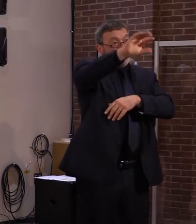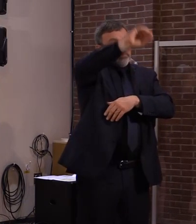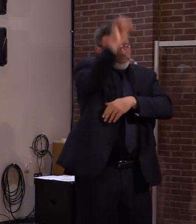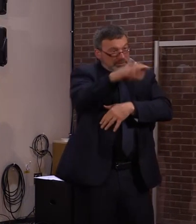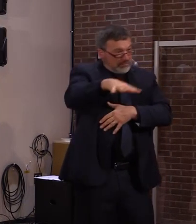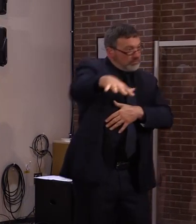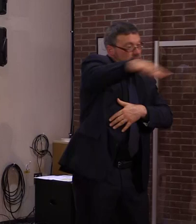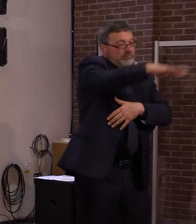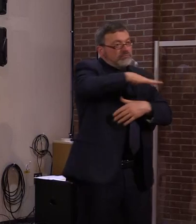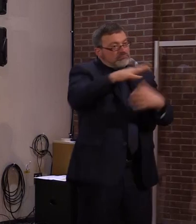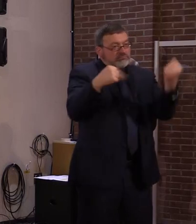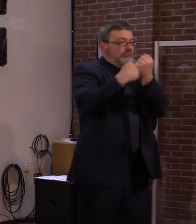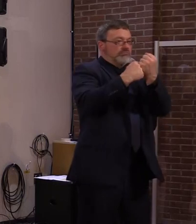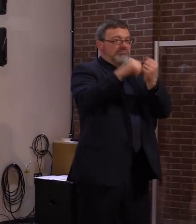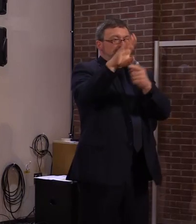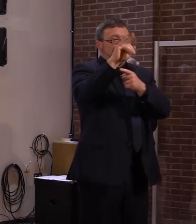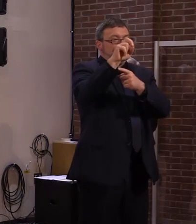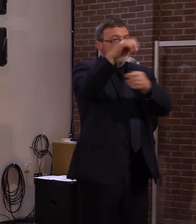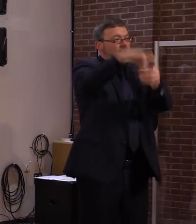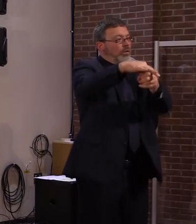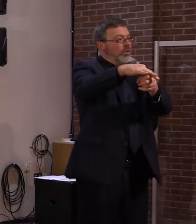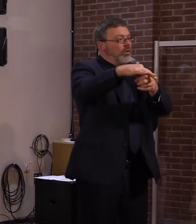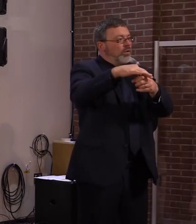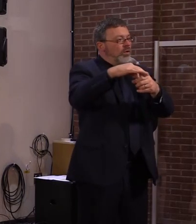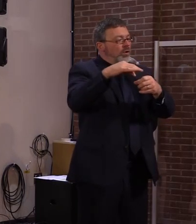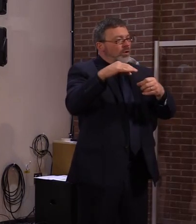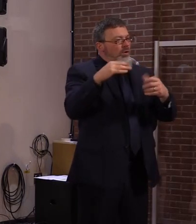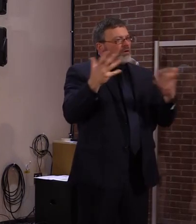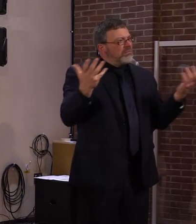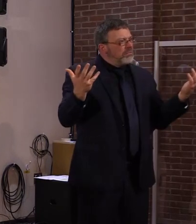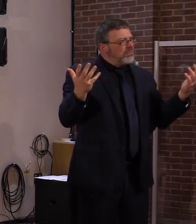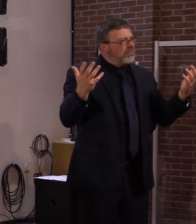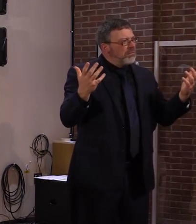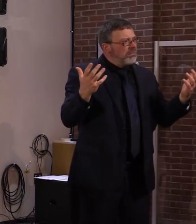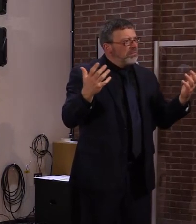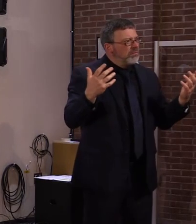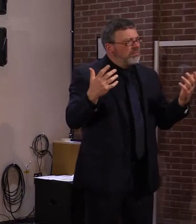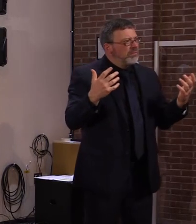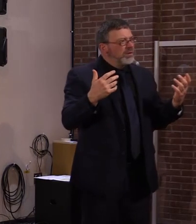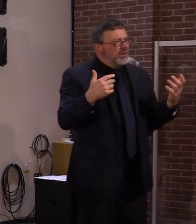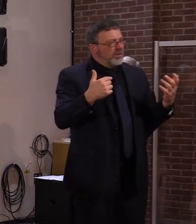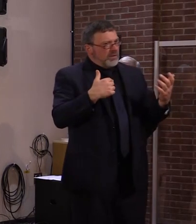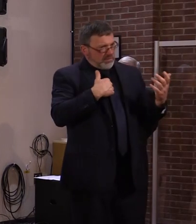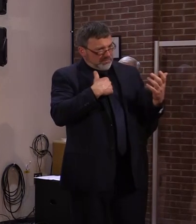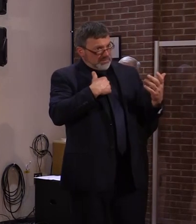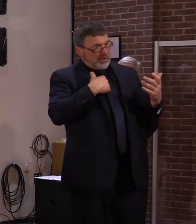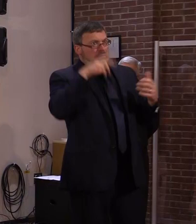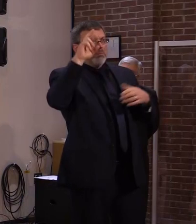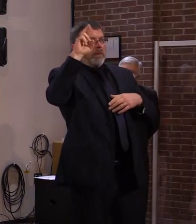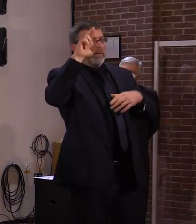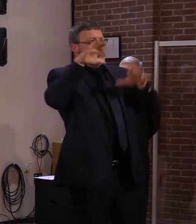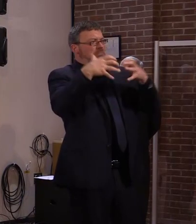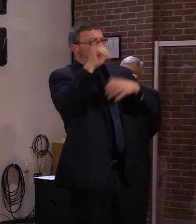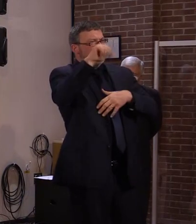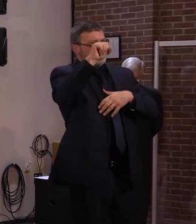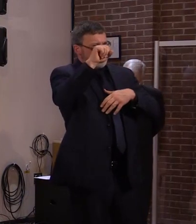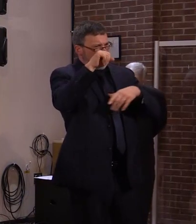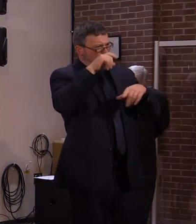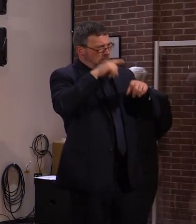do we attract at least, you know, 20% of them, 30% of them, in